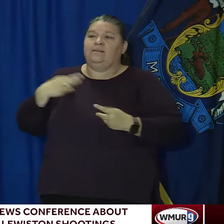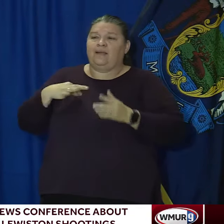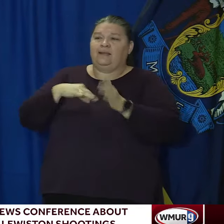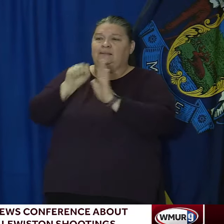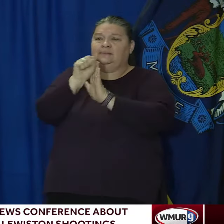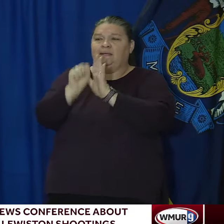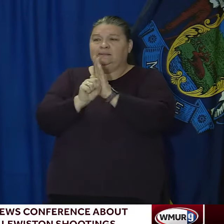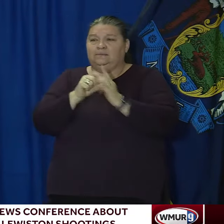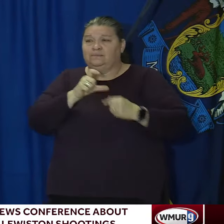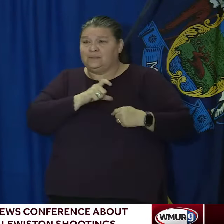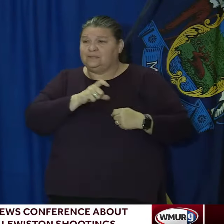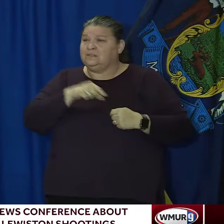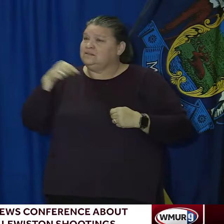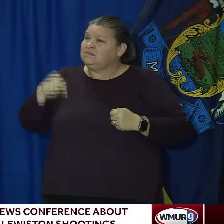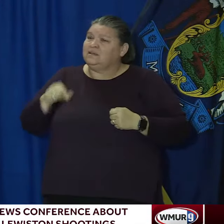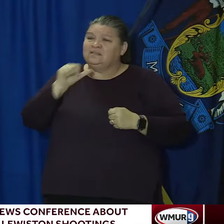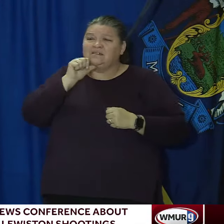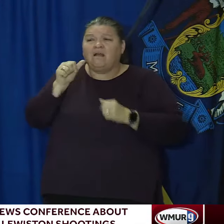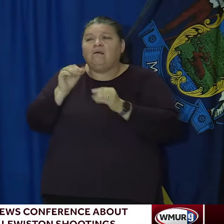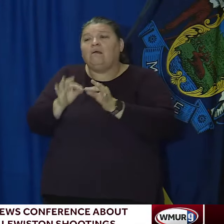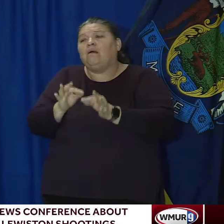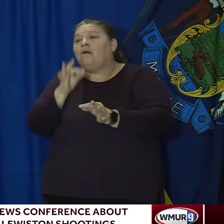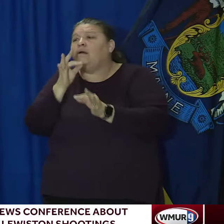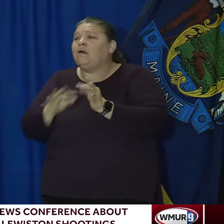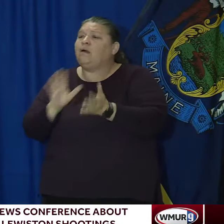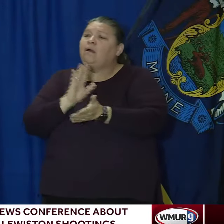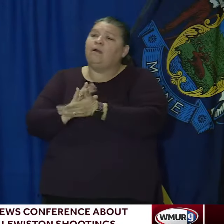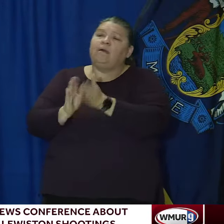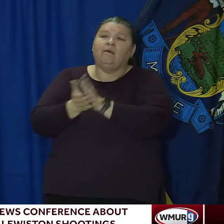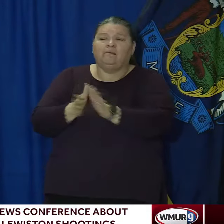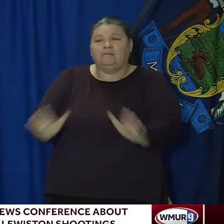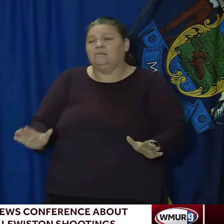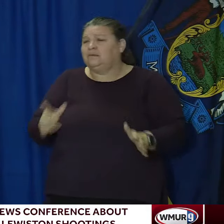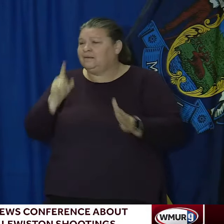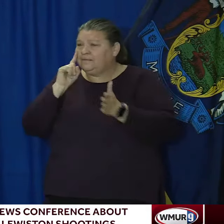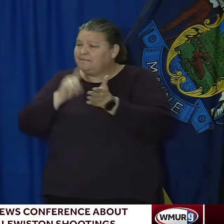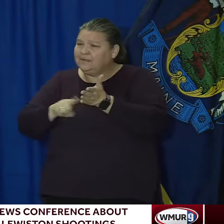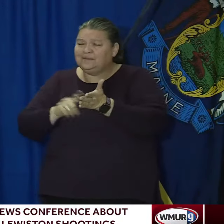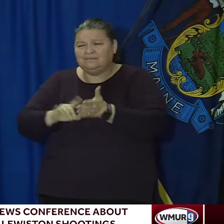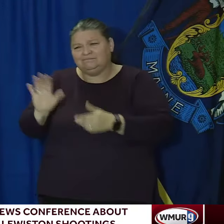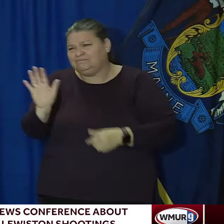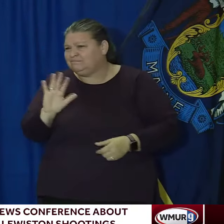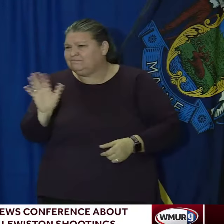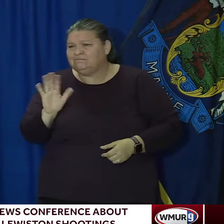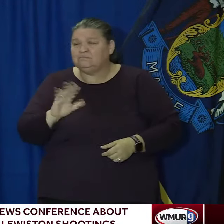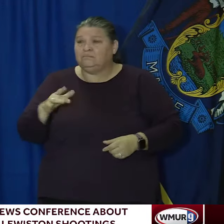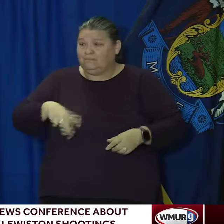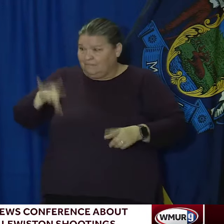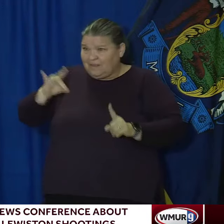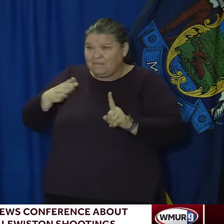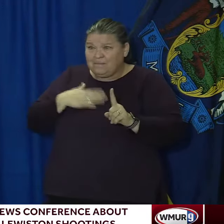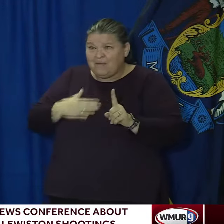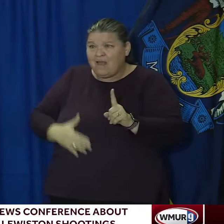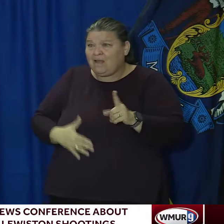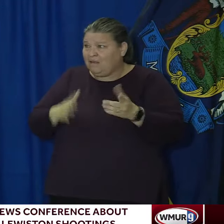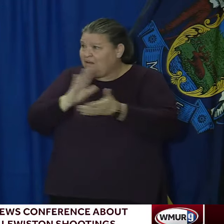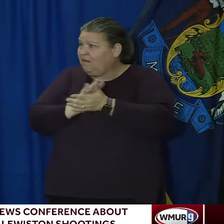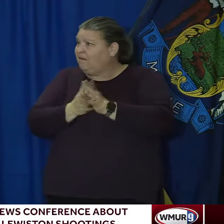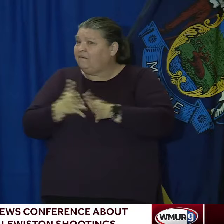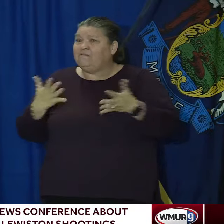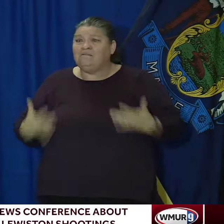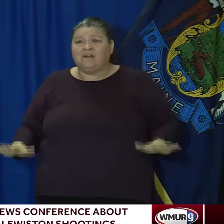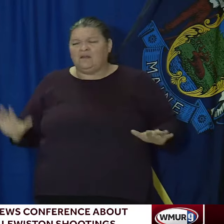easy investigation. And it hasn't stopped just by the finding of Mr. Card's body. It's ongoing